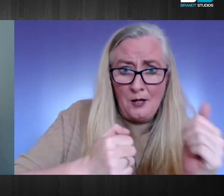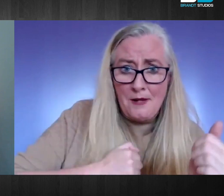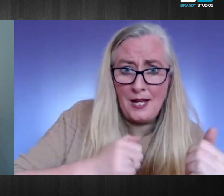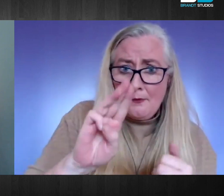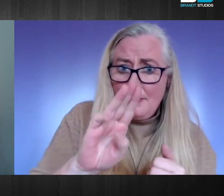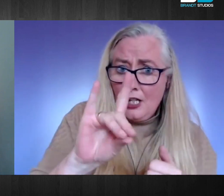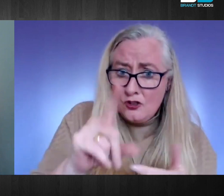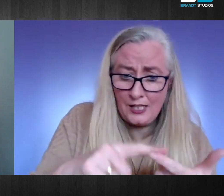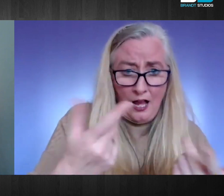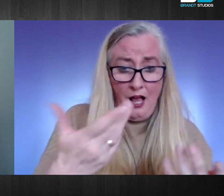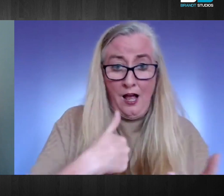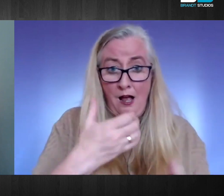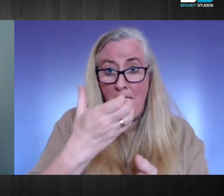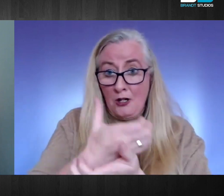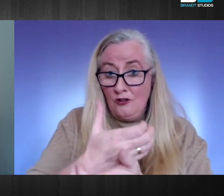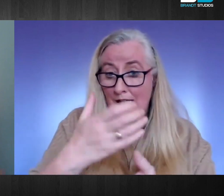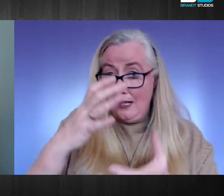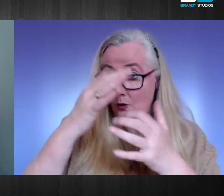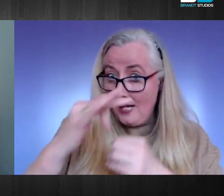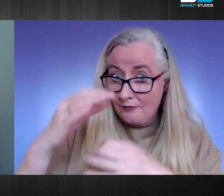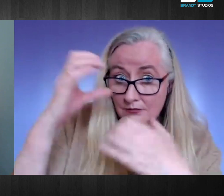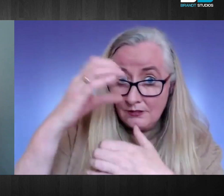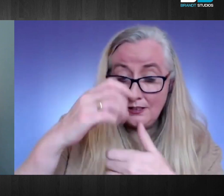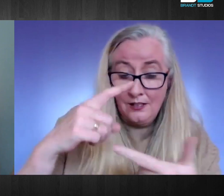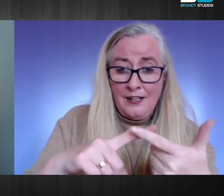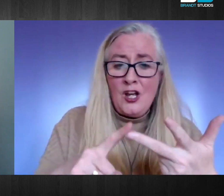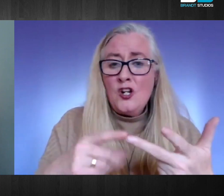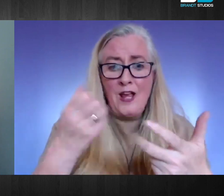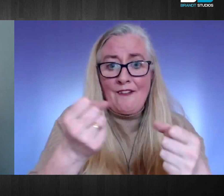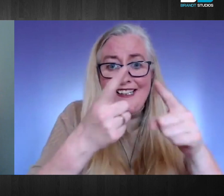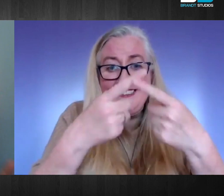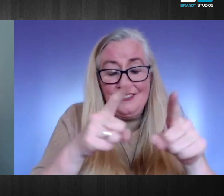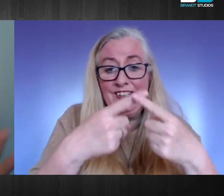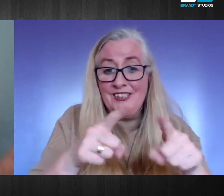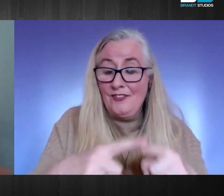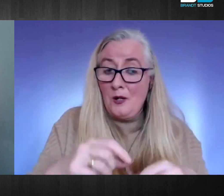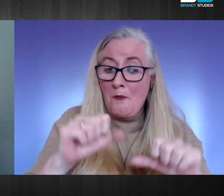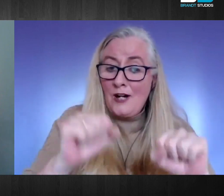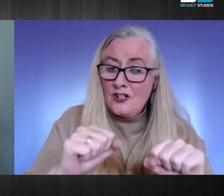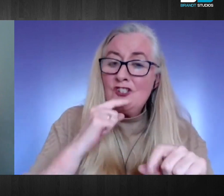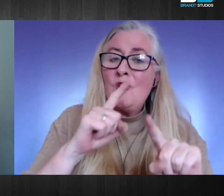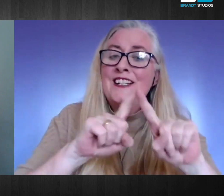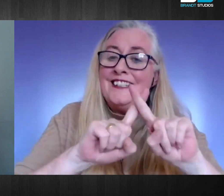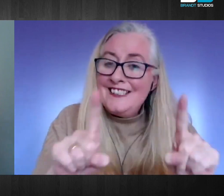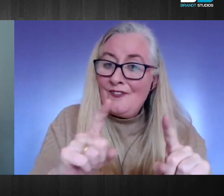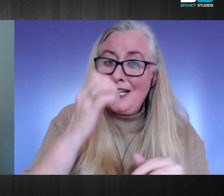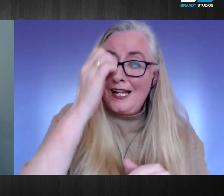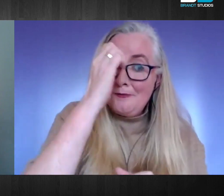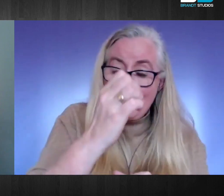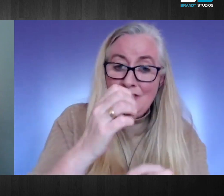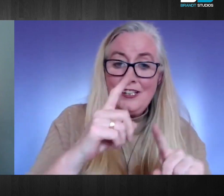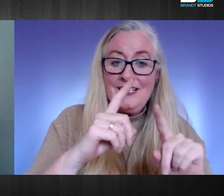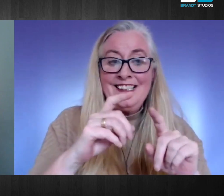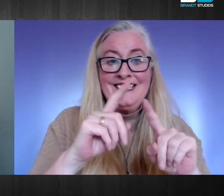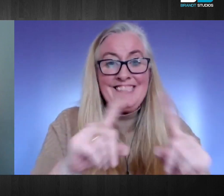trying to mind, and the pressures of that. So I think coming from very different places, people are experiencing